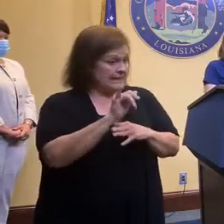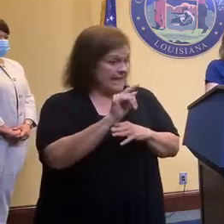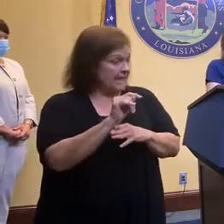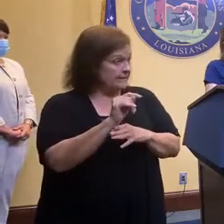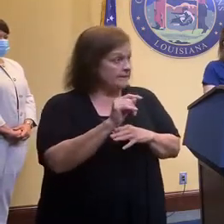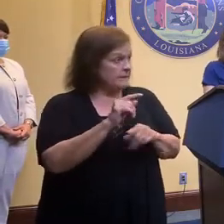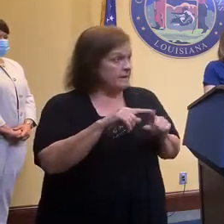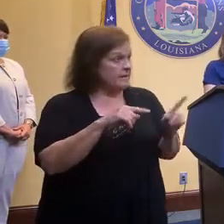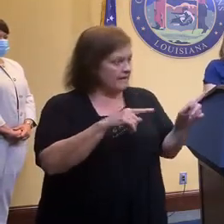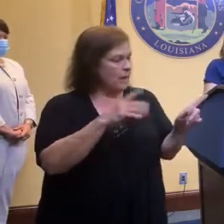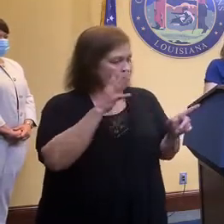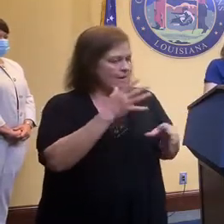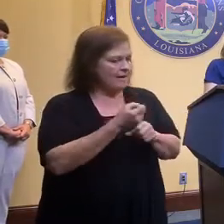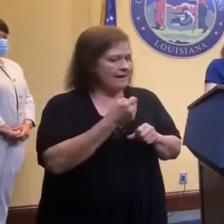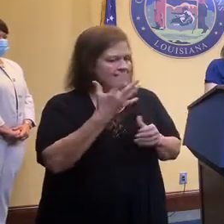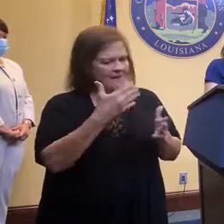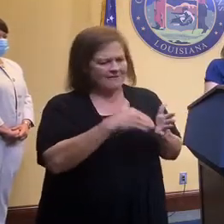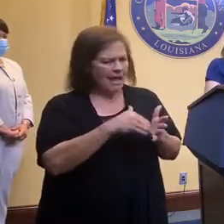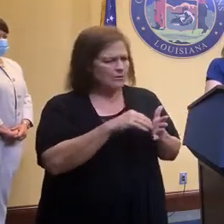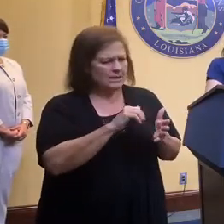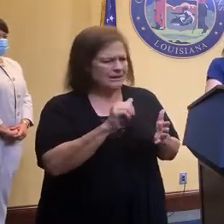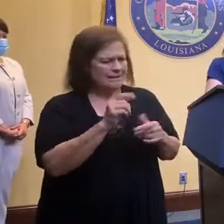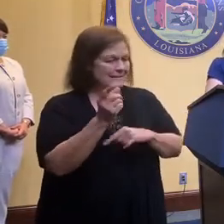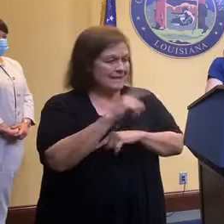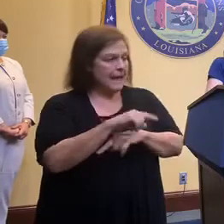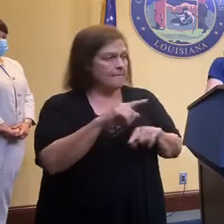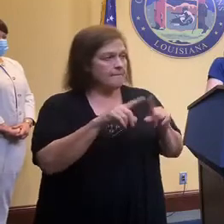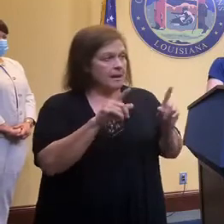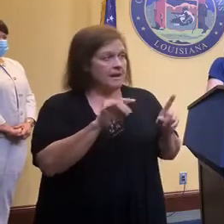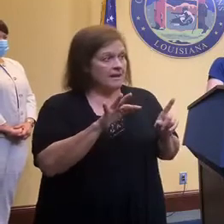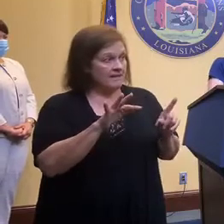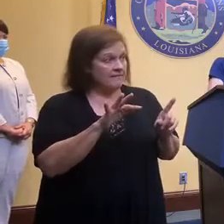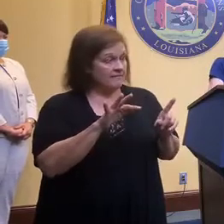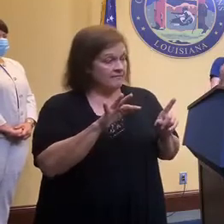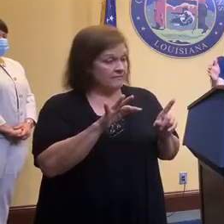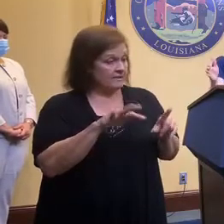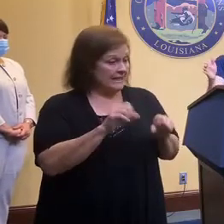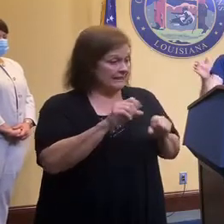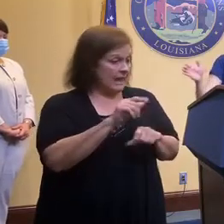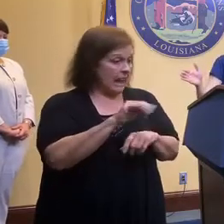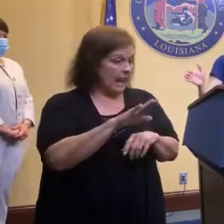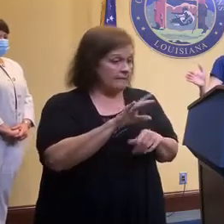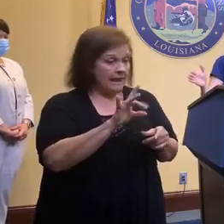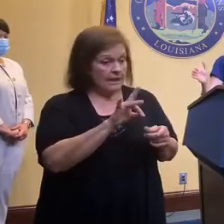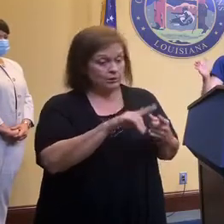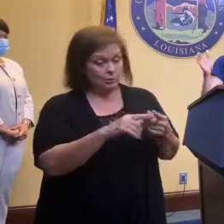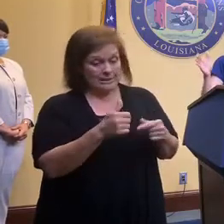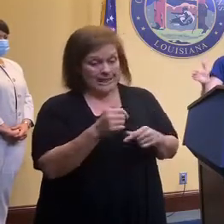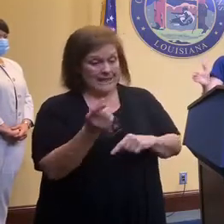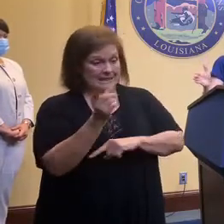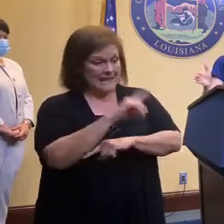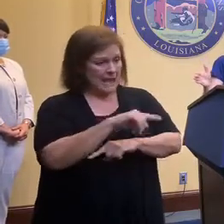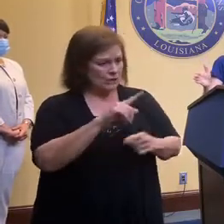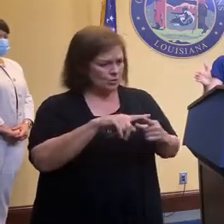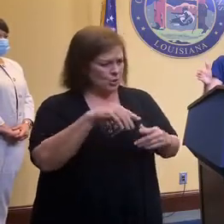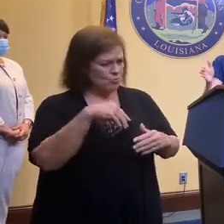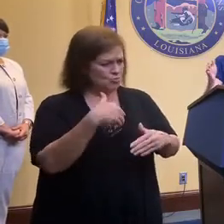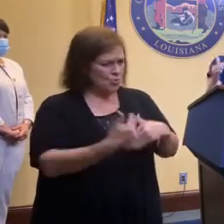be getting, the 5,000 a day or however much, but if it takes a lab 8 to 10 days to